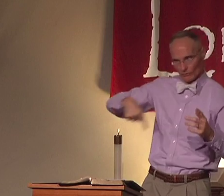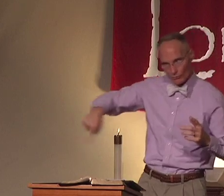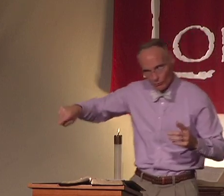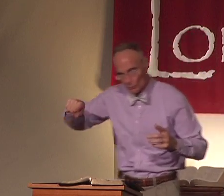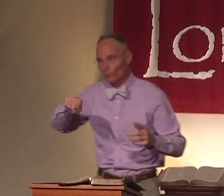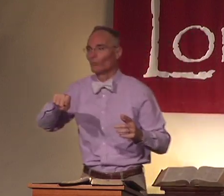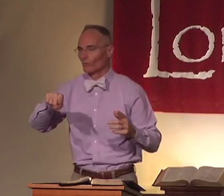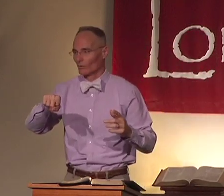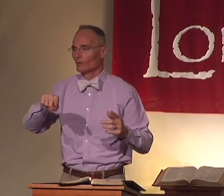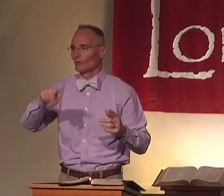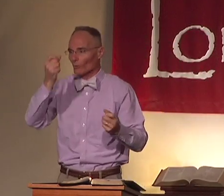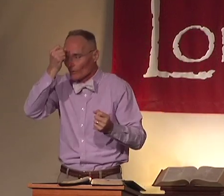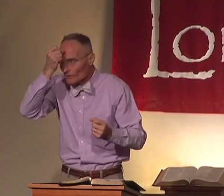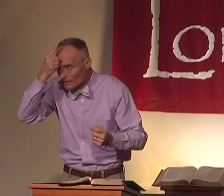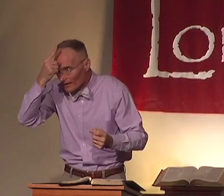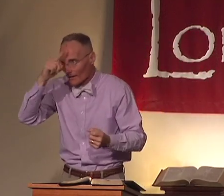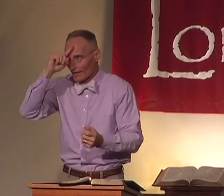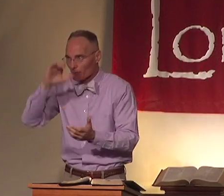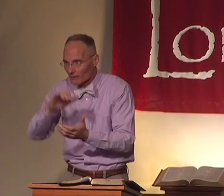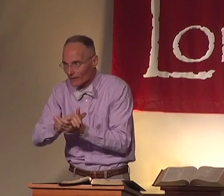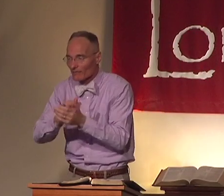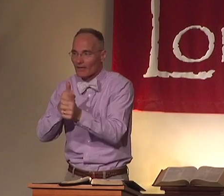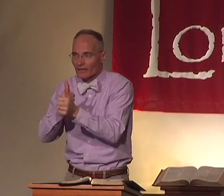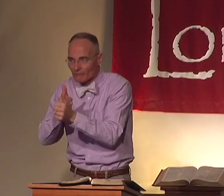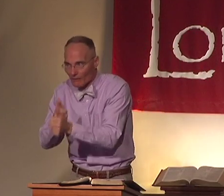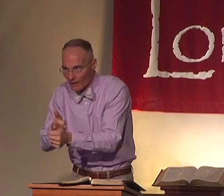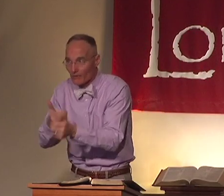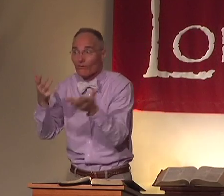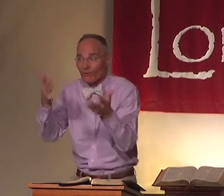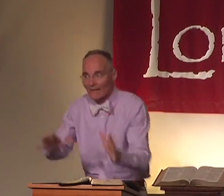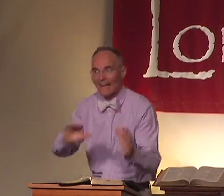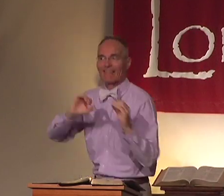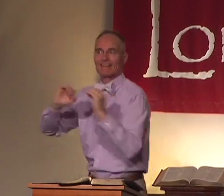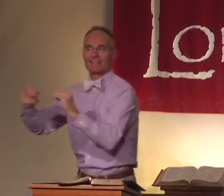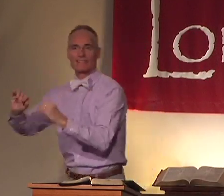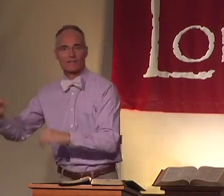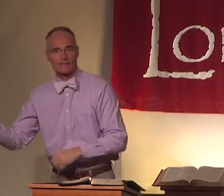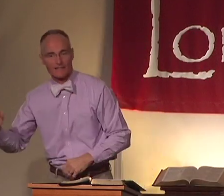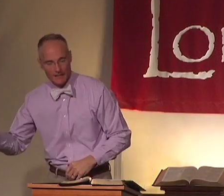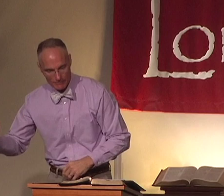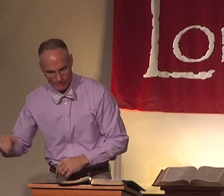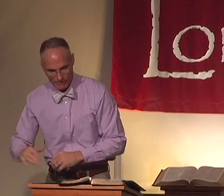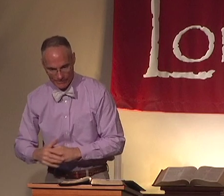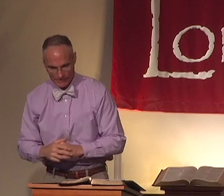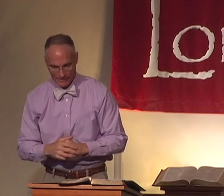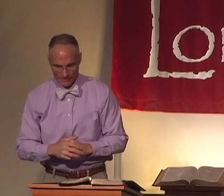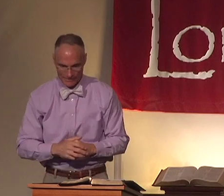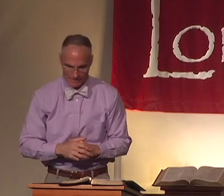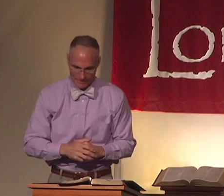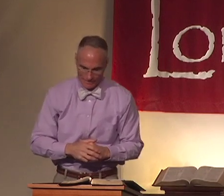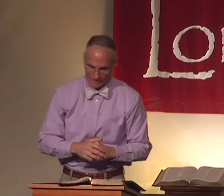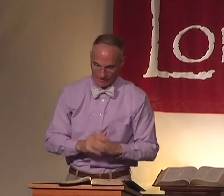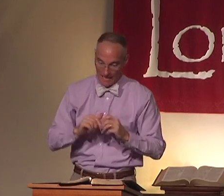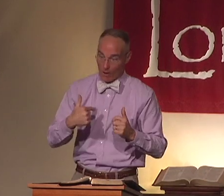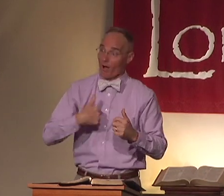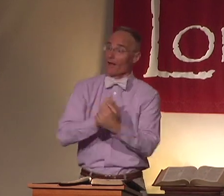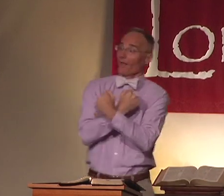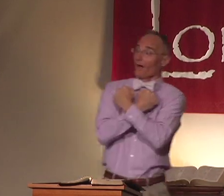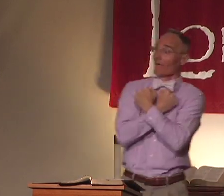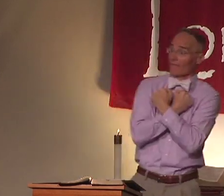What I taught, I want you to understand, believe, and follow. And then teach the same thing. How